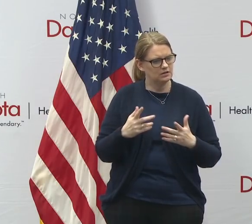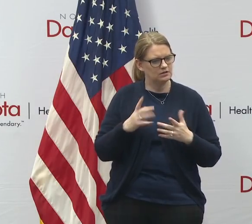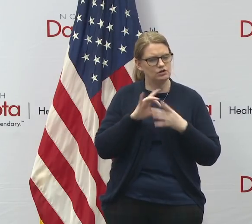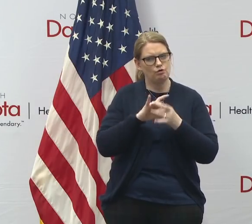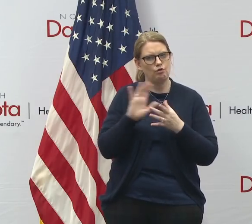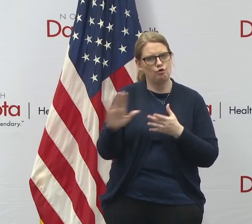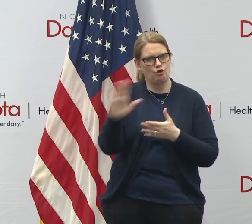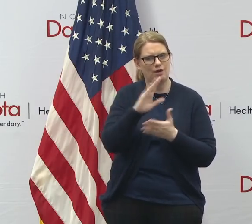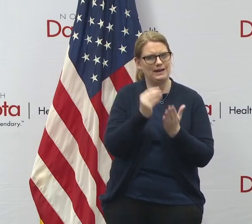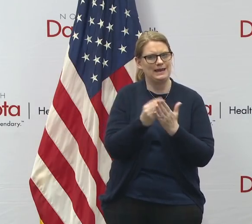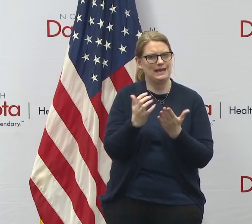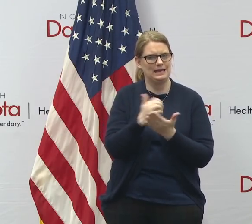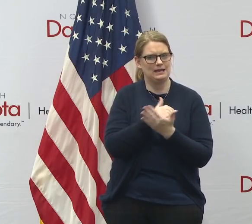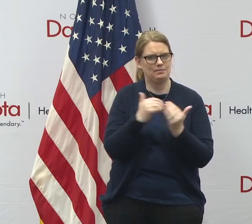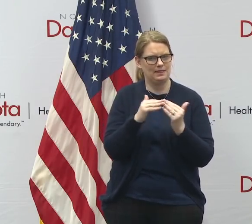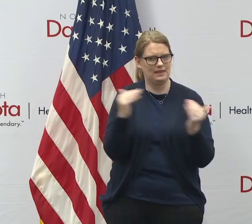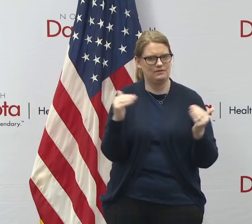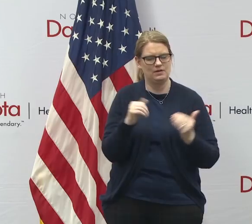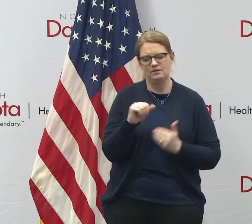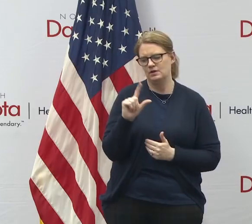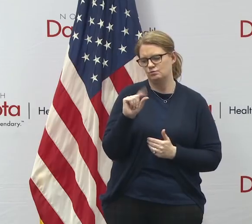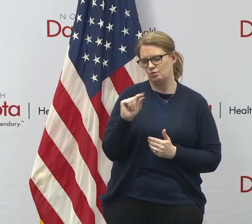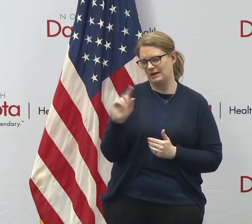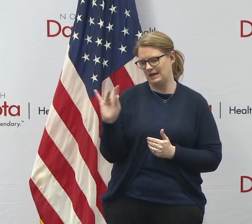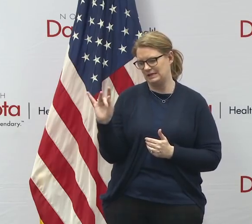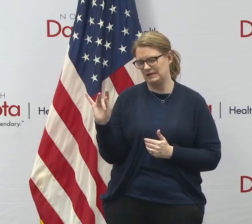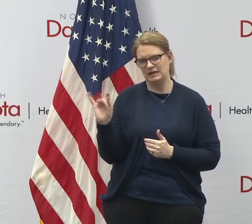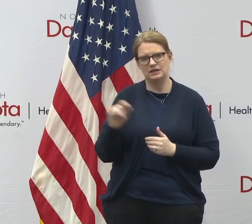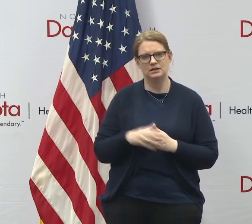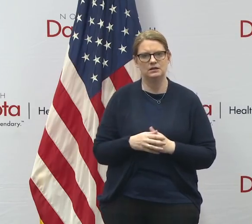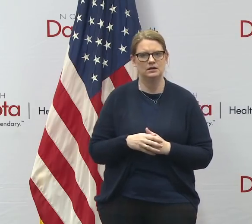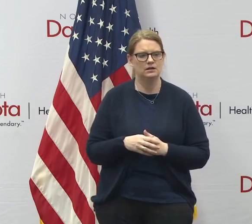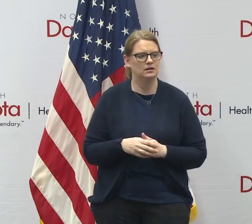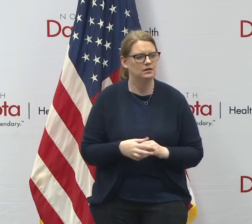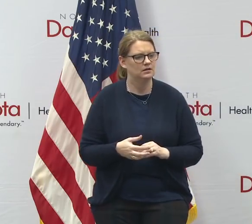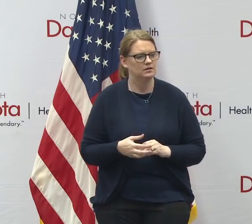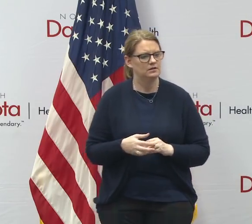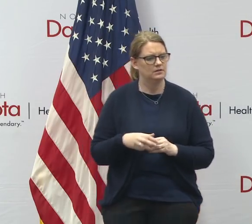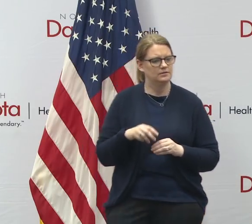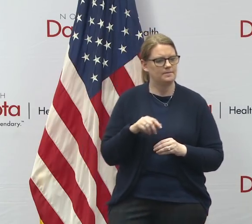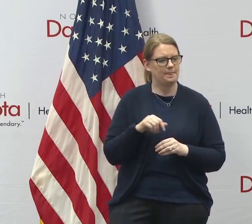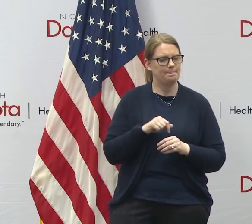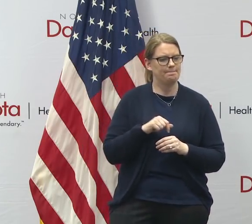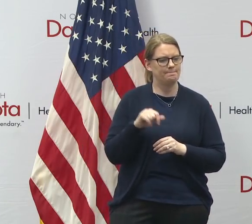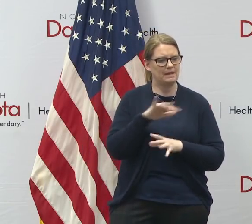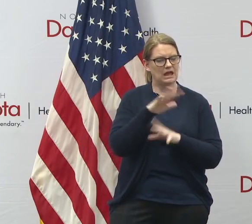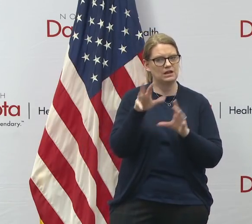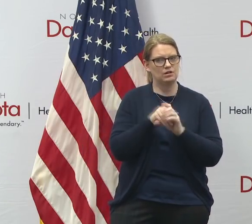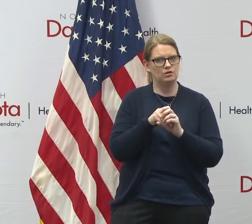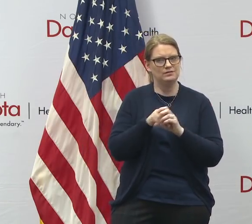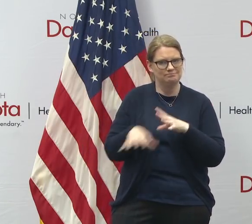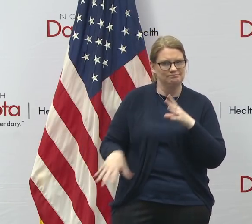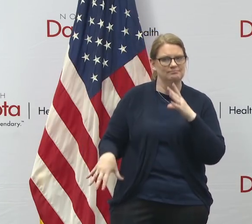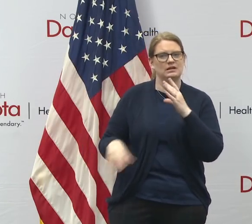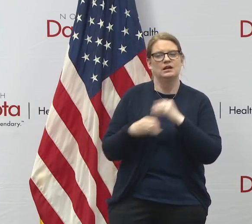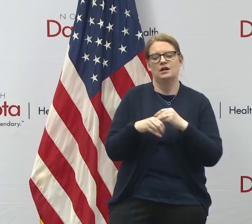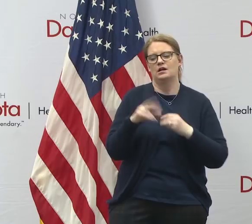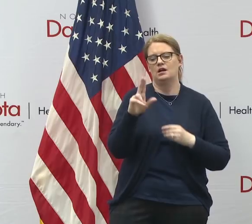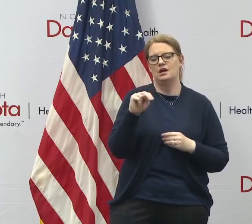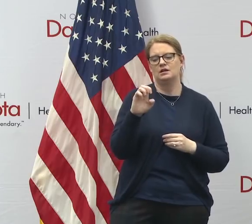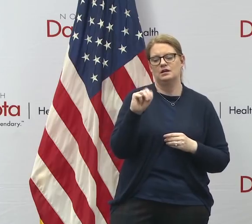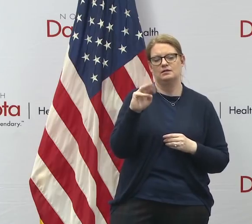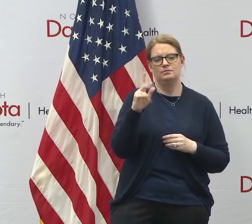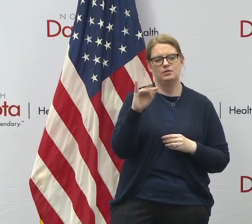your income levels for 2018. It expands, includes a dramatic expansion of unemployment